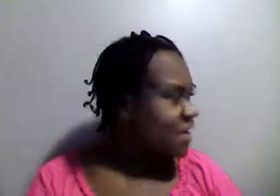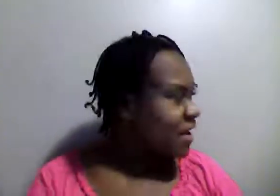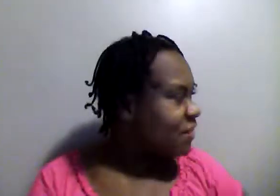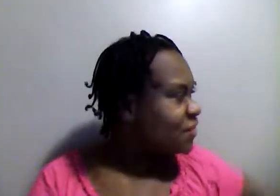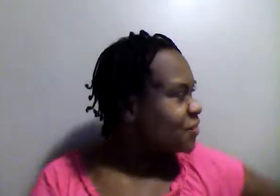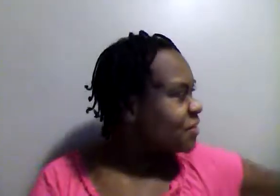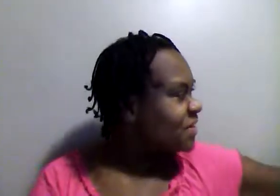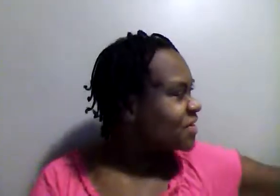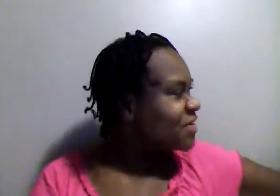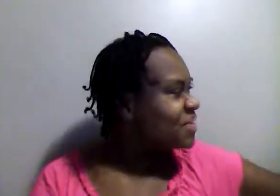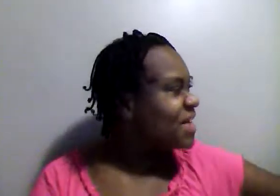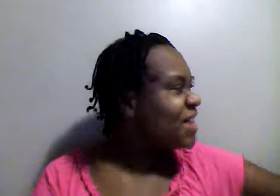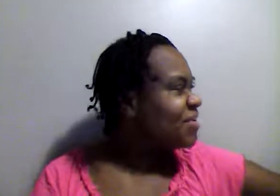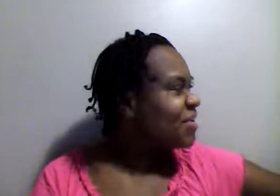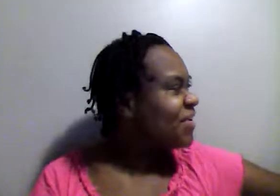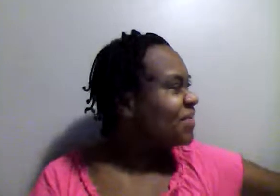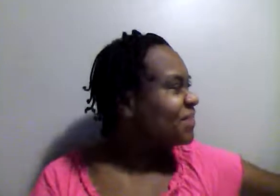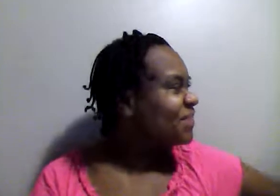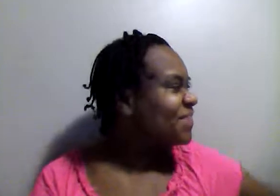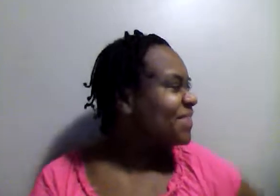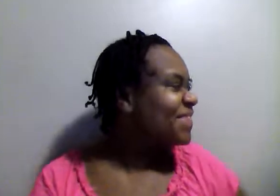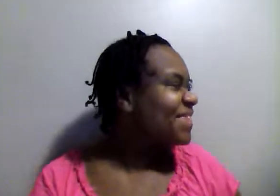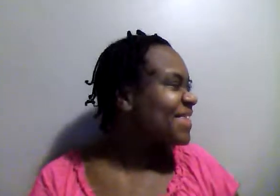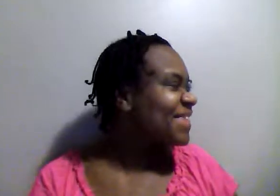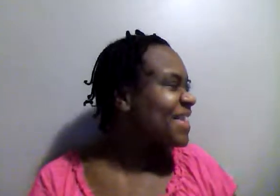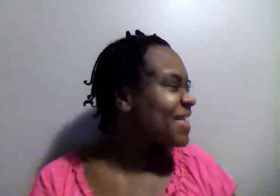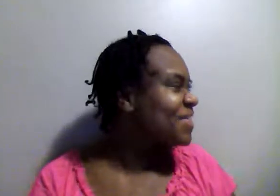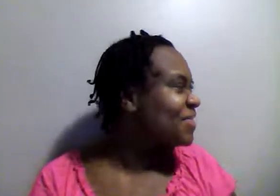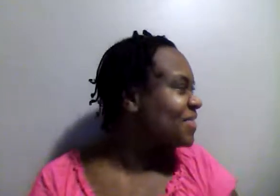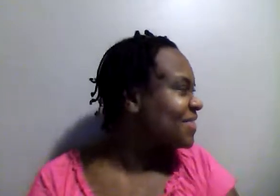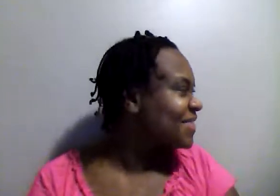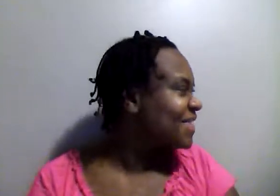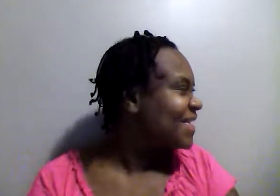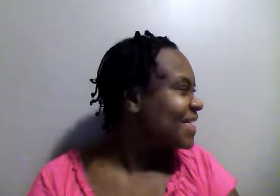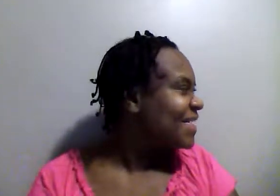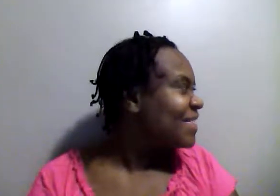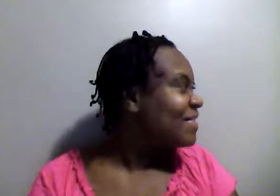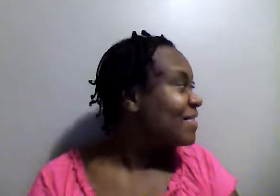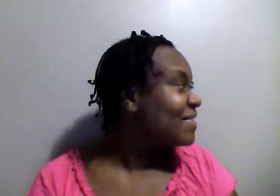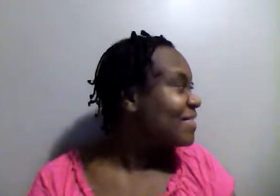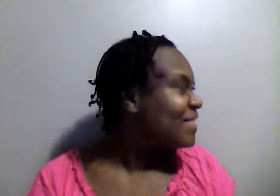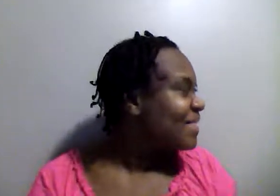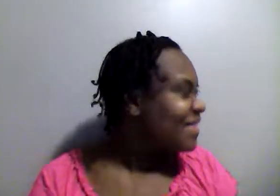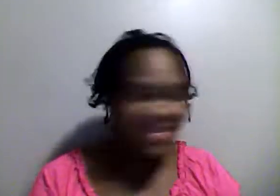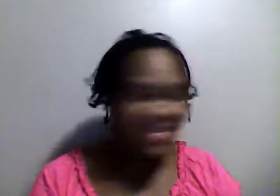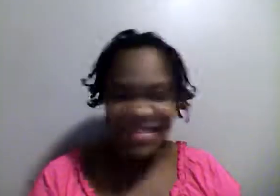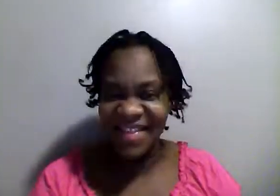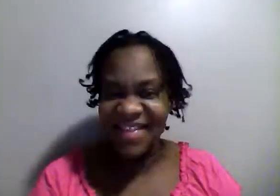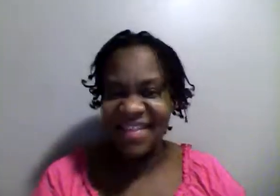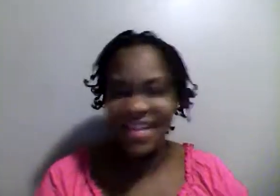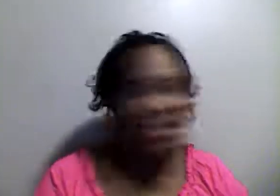you two please close that door? Thank you. No, it's up to me.